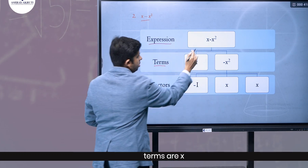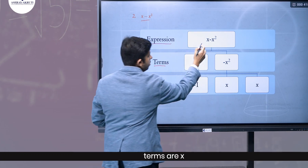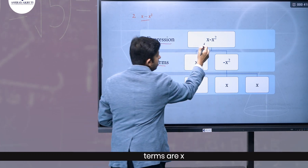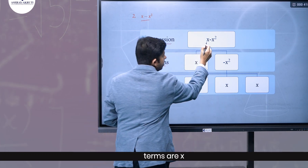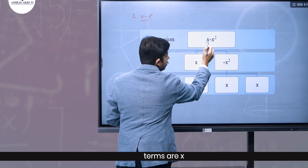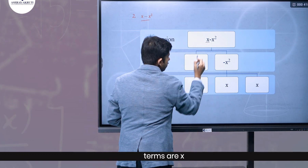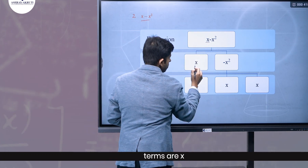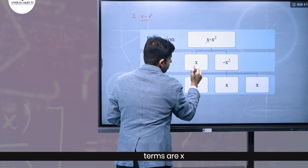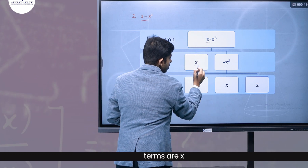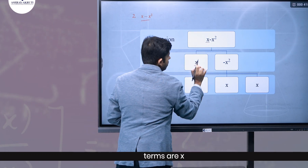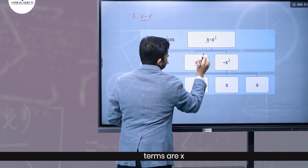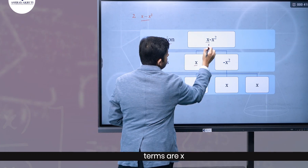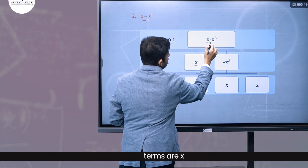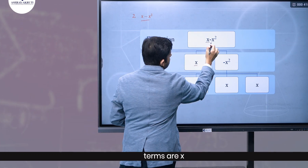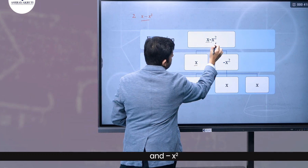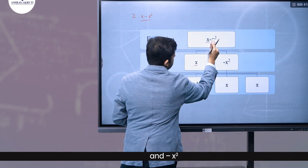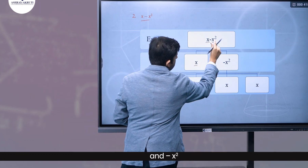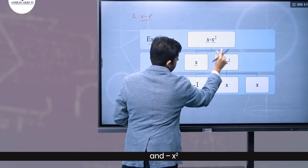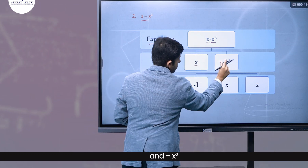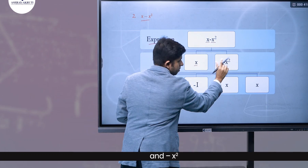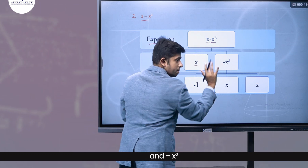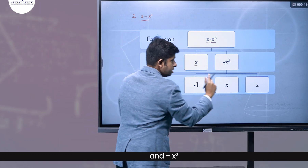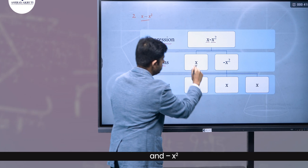Terms are x and minus x square.